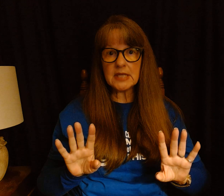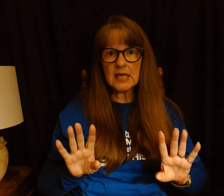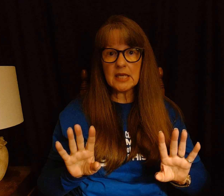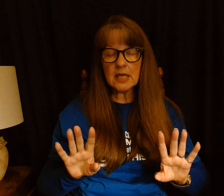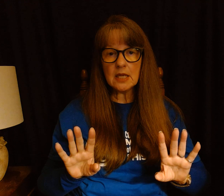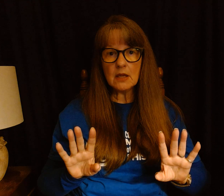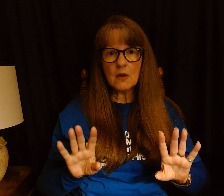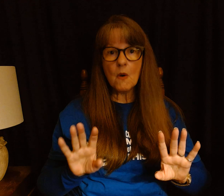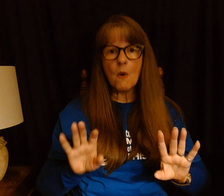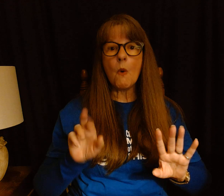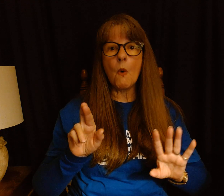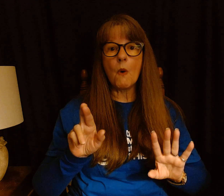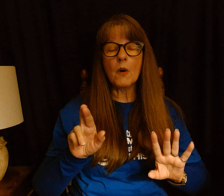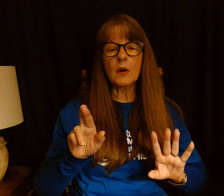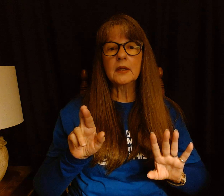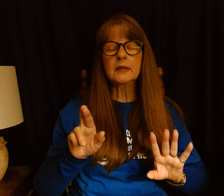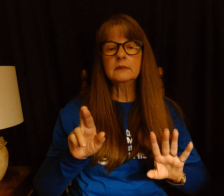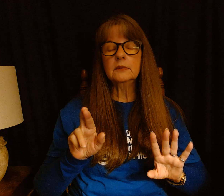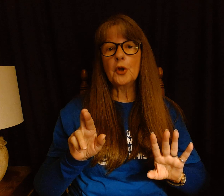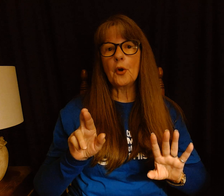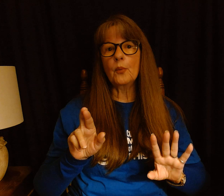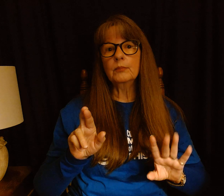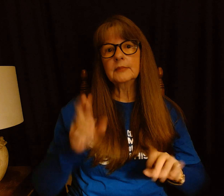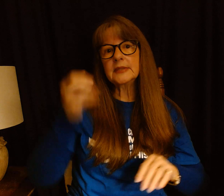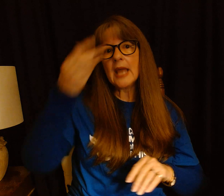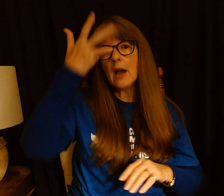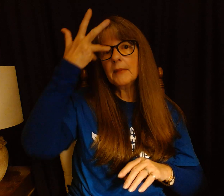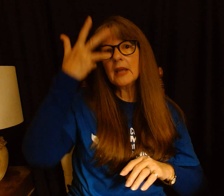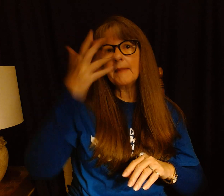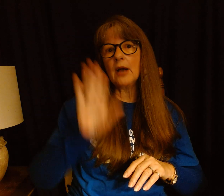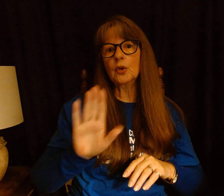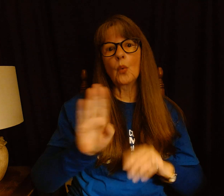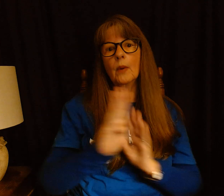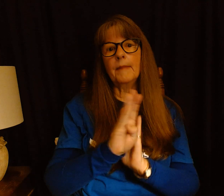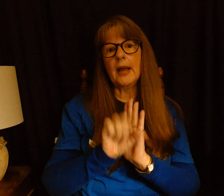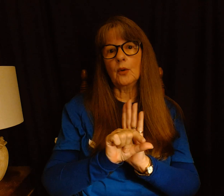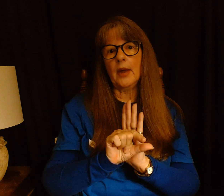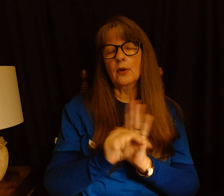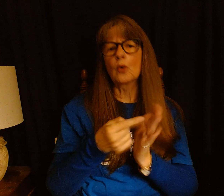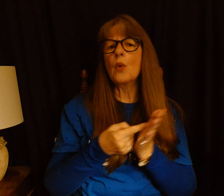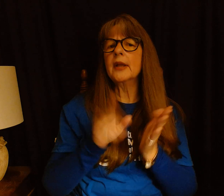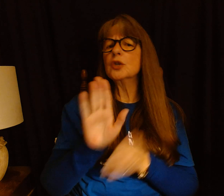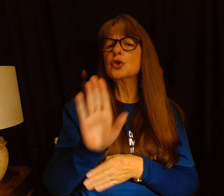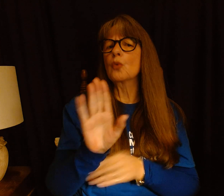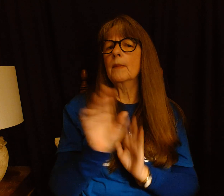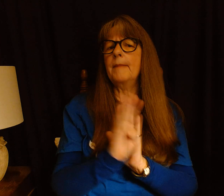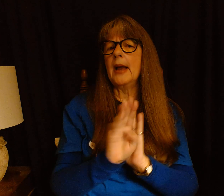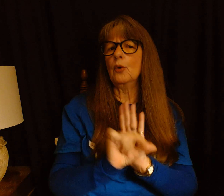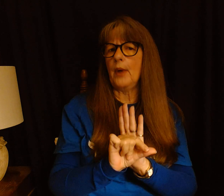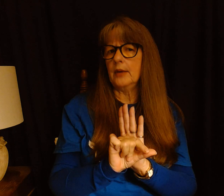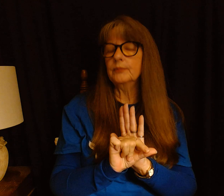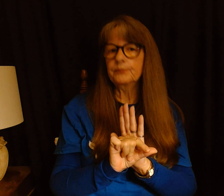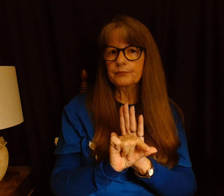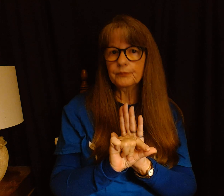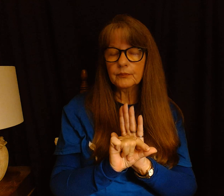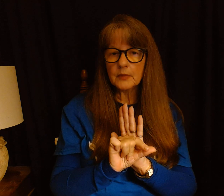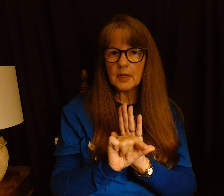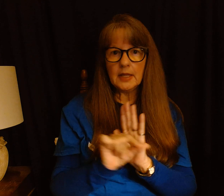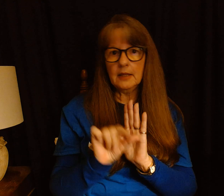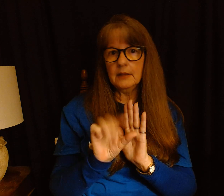see, or, tell me about your background, or what is your background in,